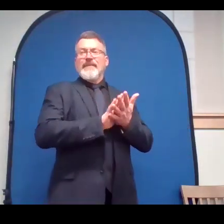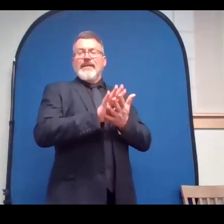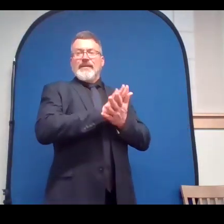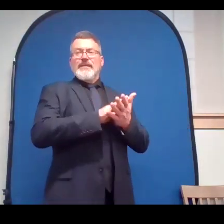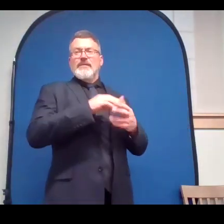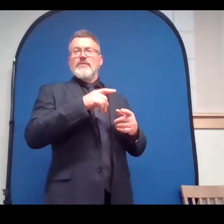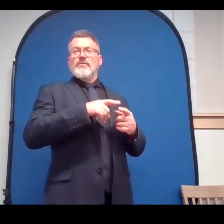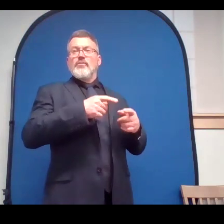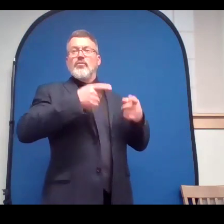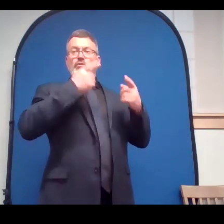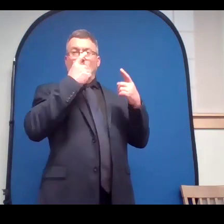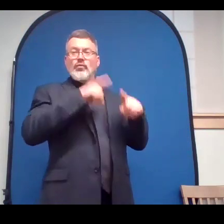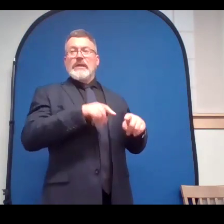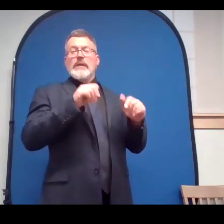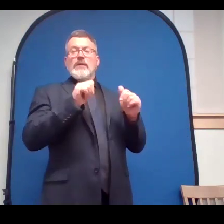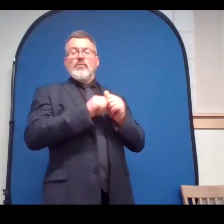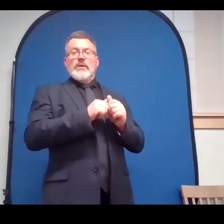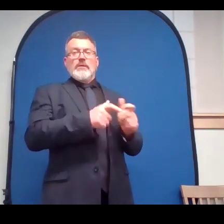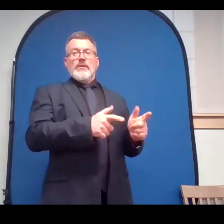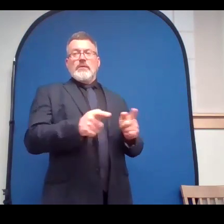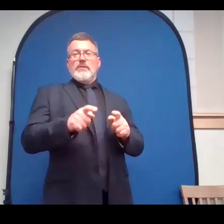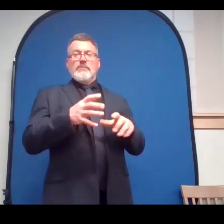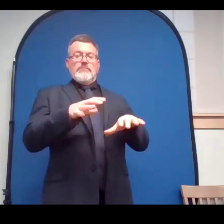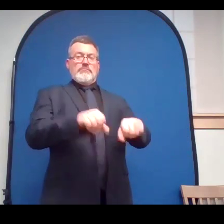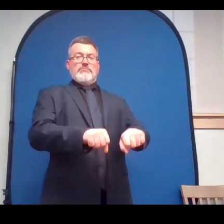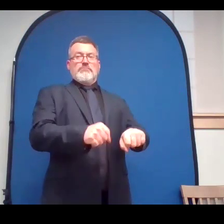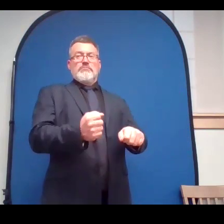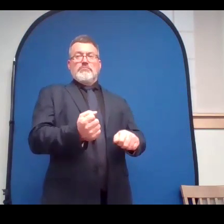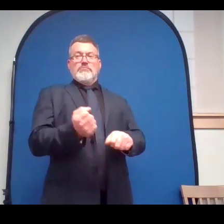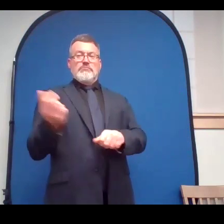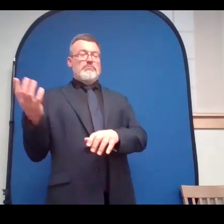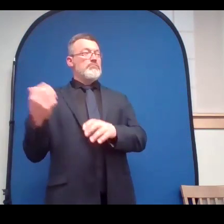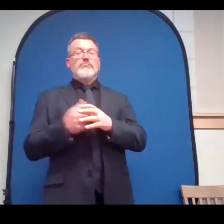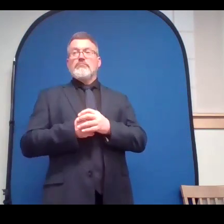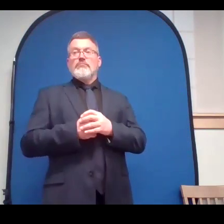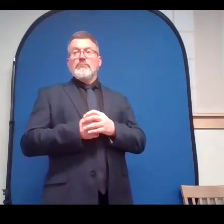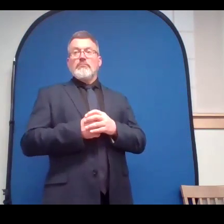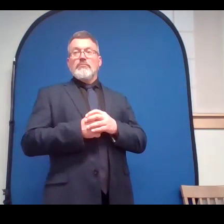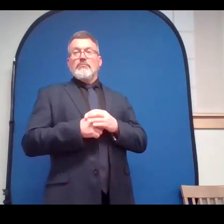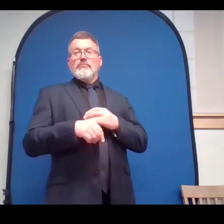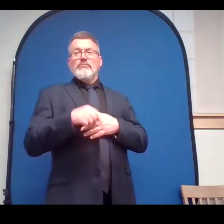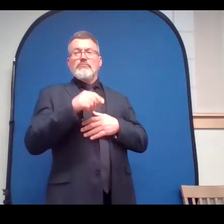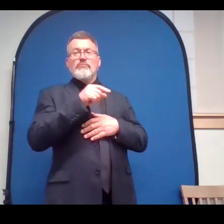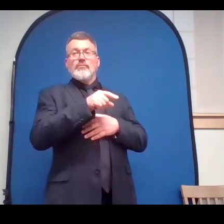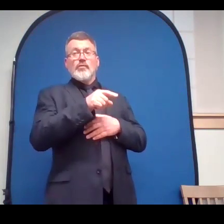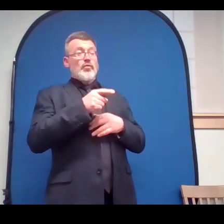Wilson that it was important to remove the weapons from his home?